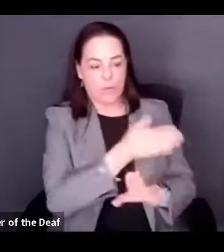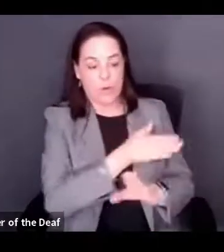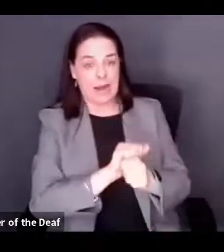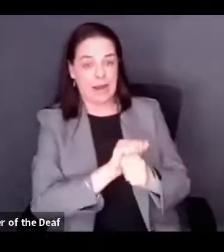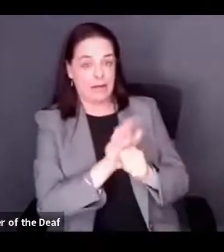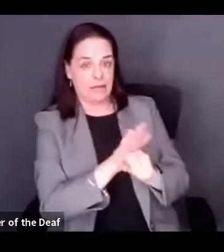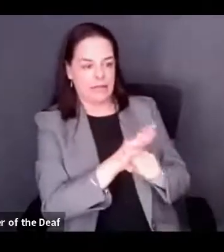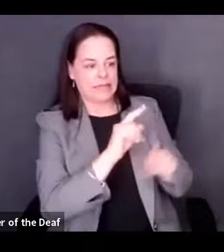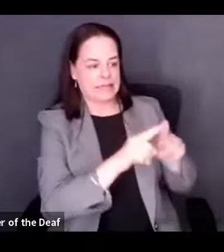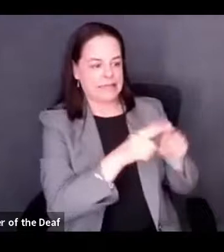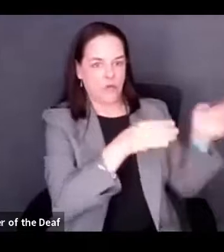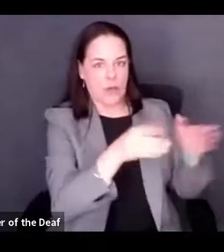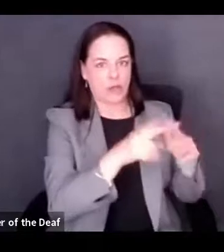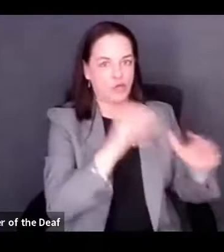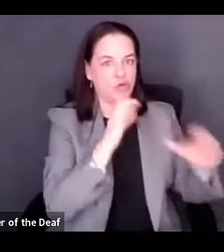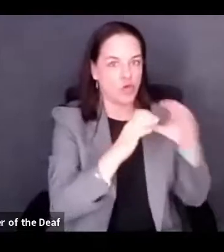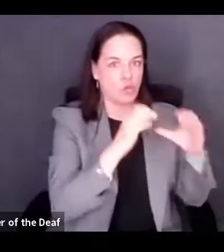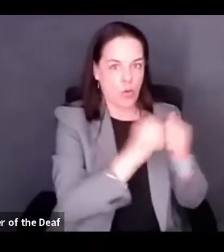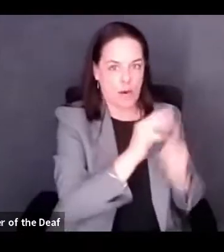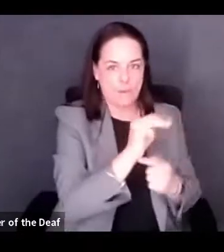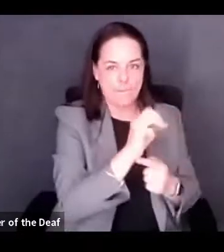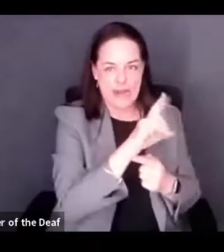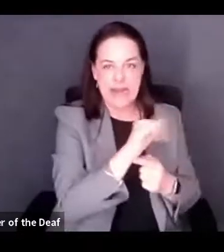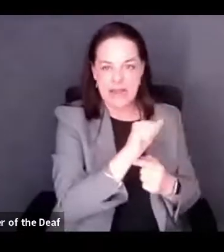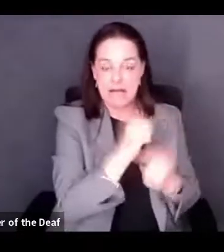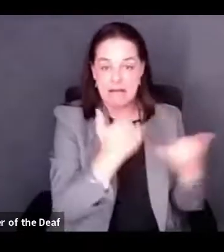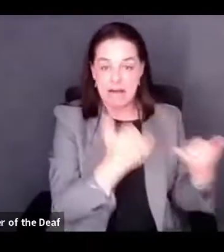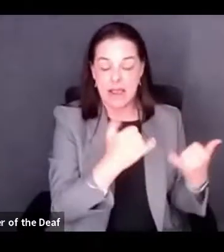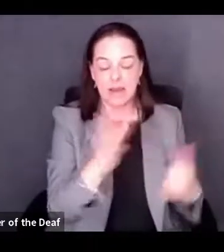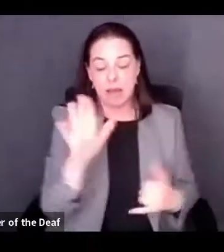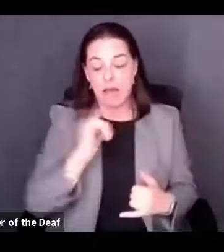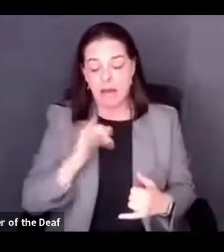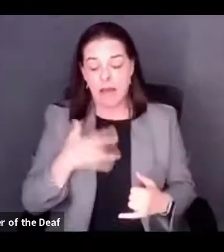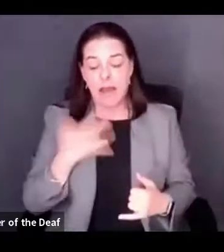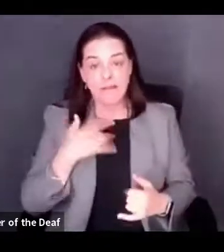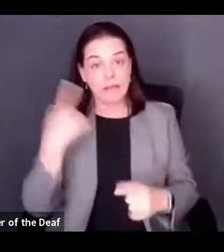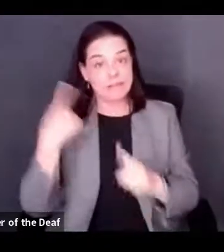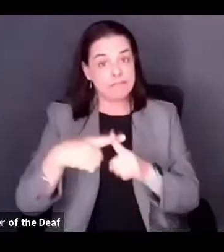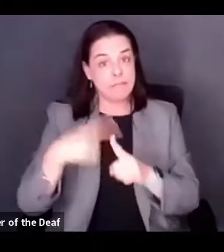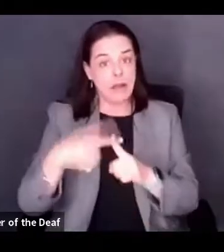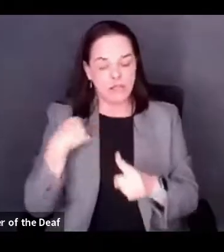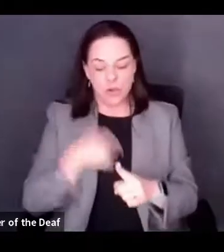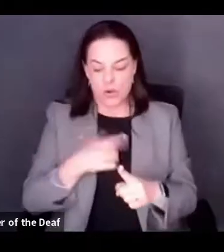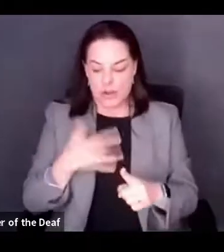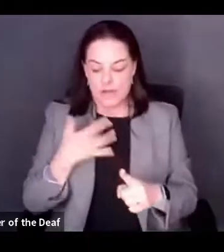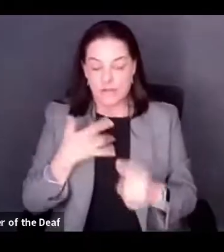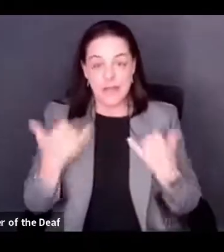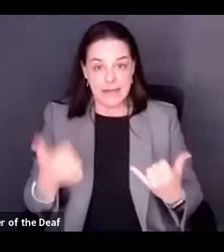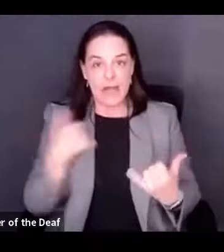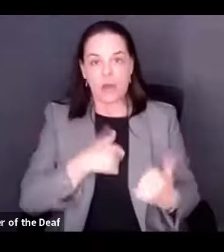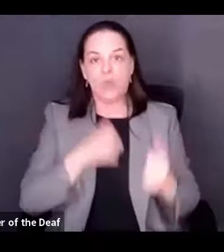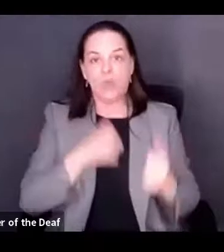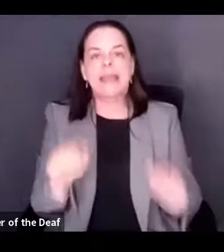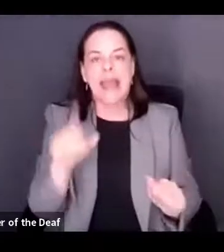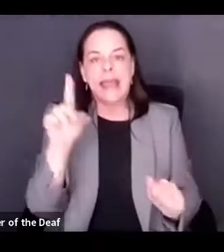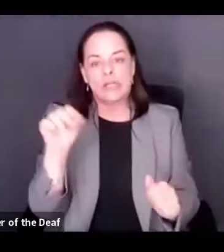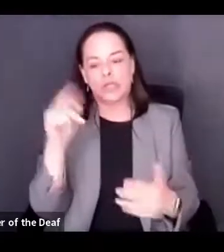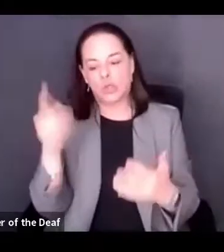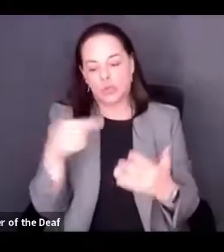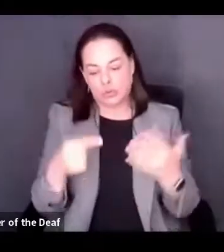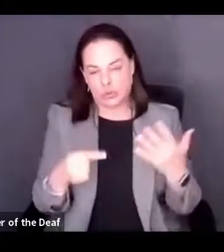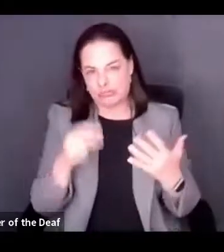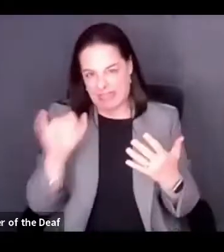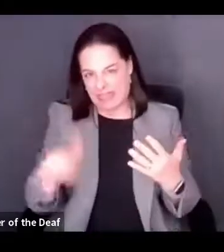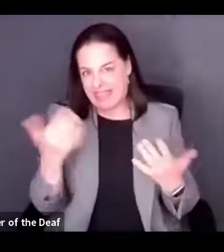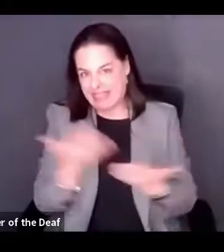pre-pandemic ways of communicating with the media at this point. I think it is positive that we feel like we're at a place that we can do this, but by no means